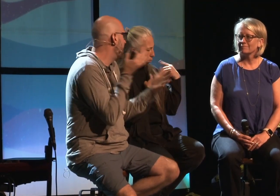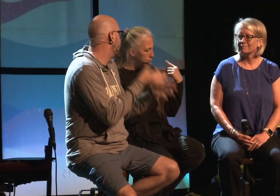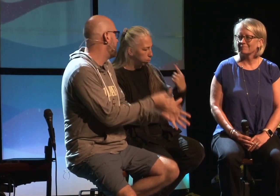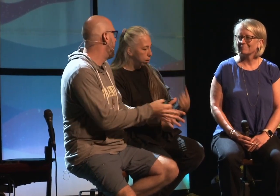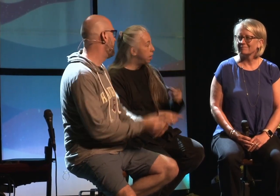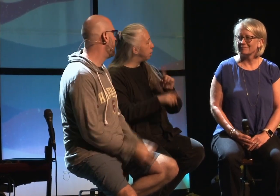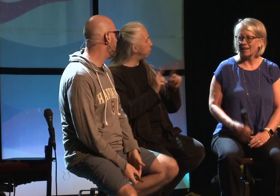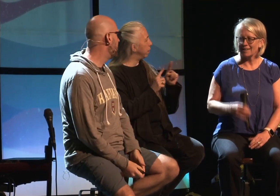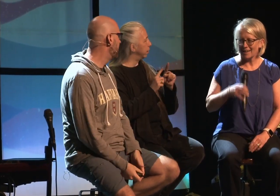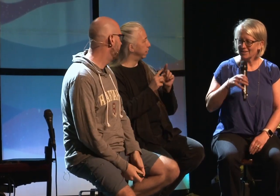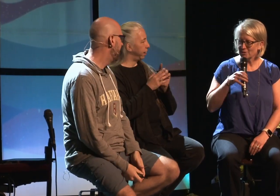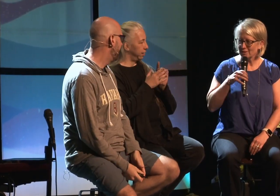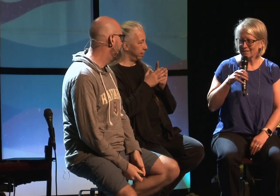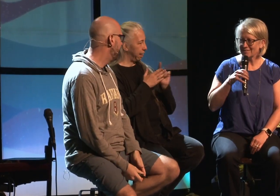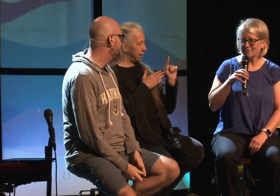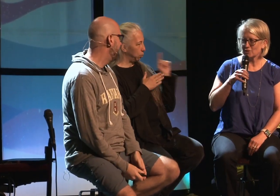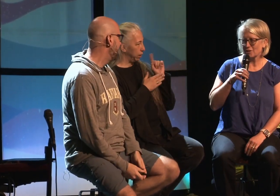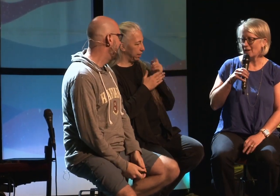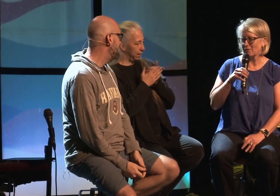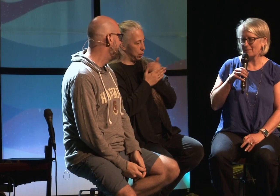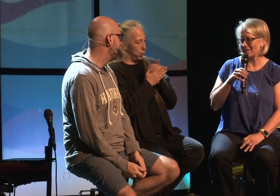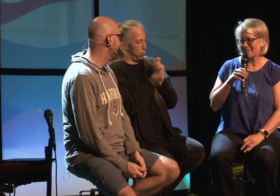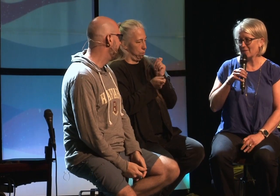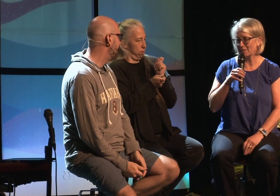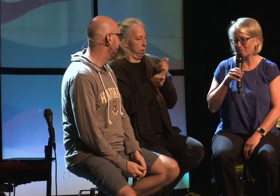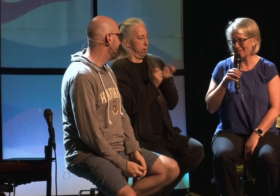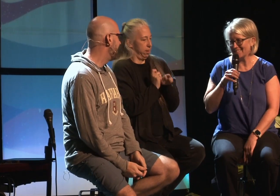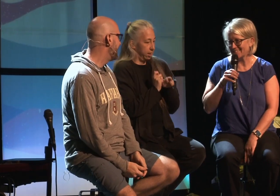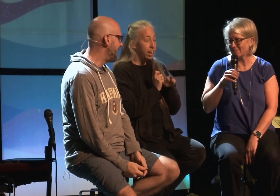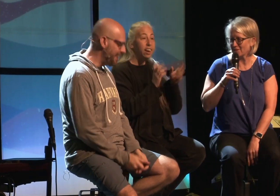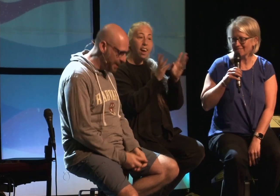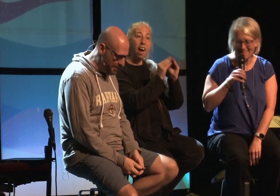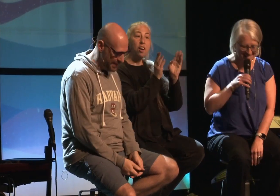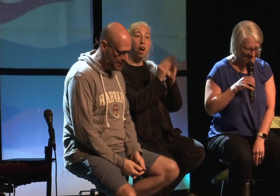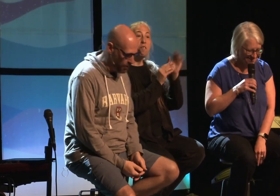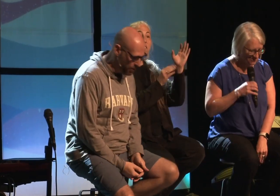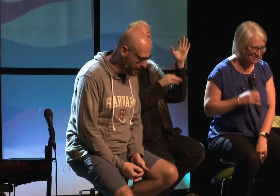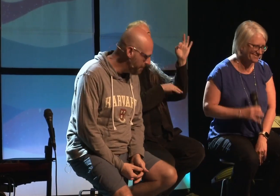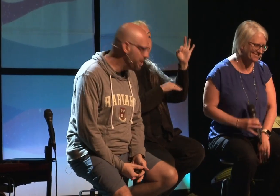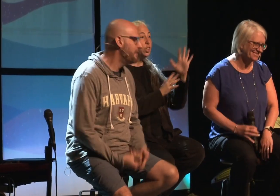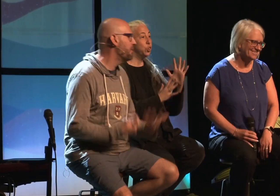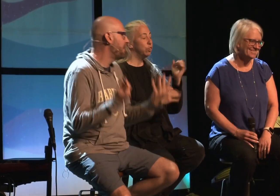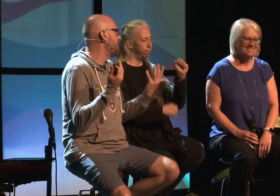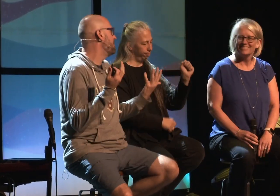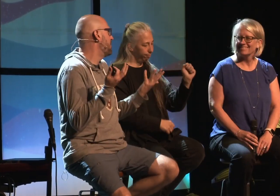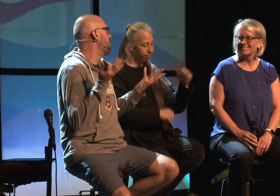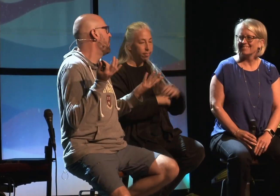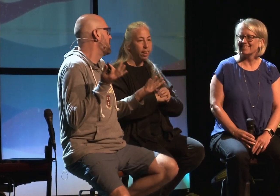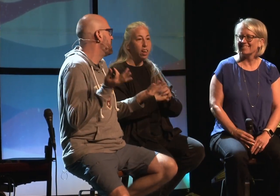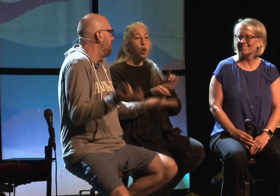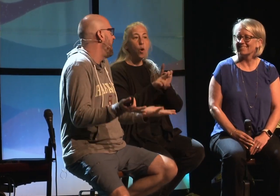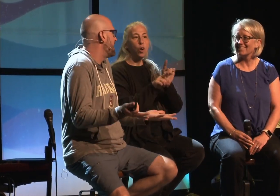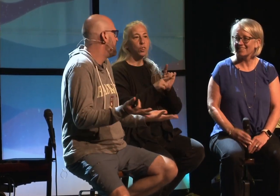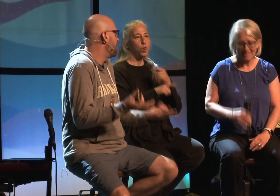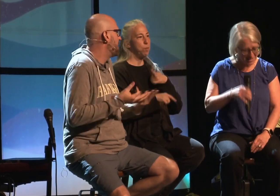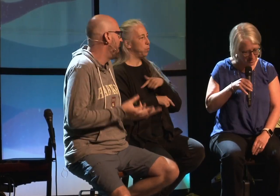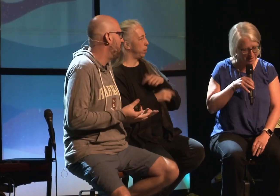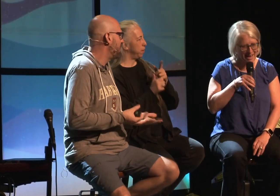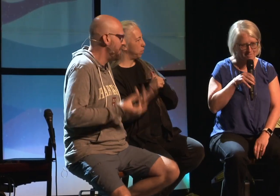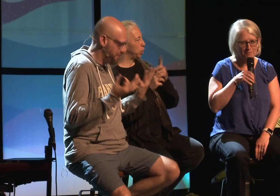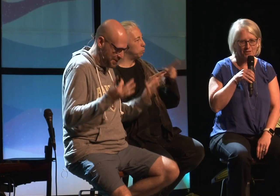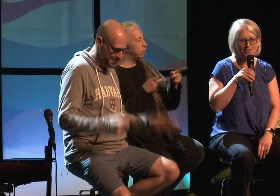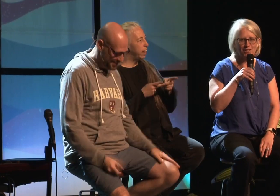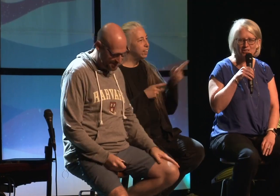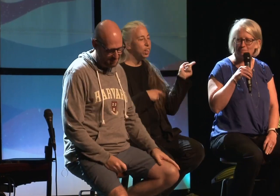last week, this is kind of a new. Yeah, newly conference minister. I love it. Yep. So we're like the first place for you to come.